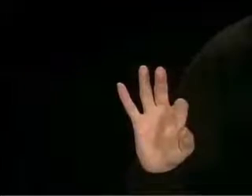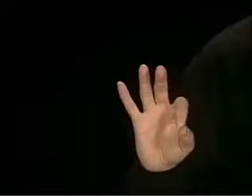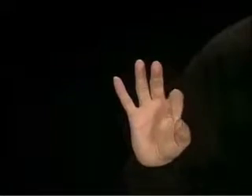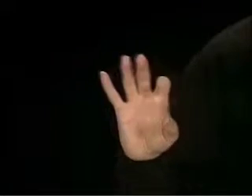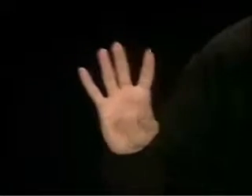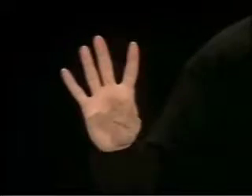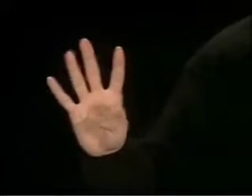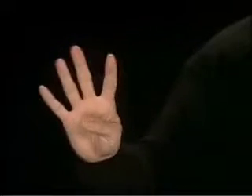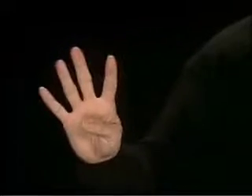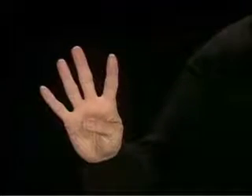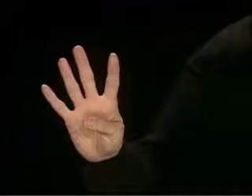94,